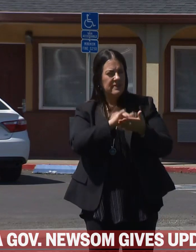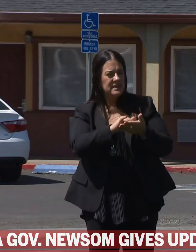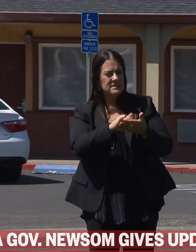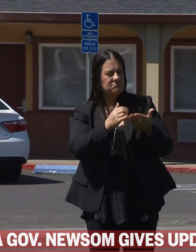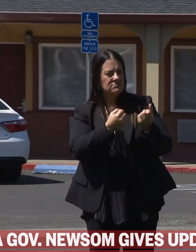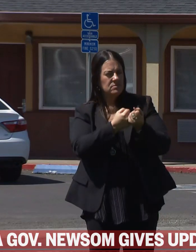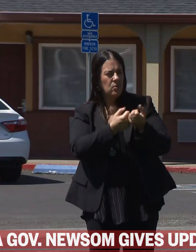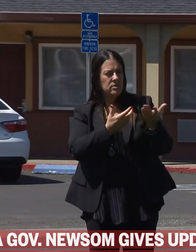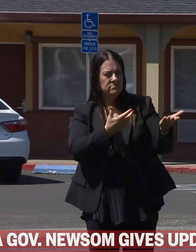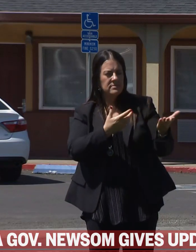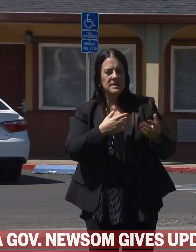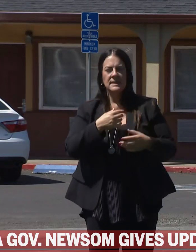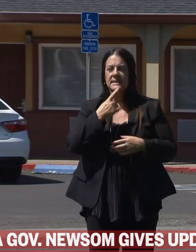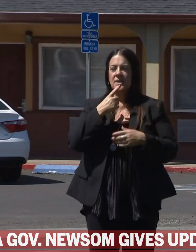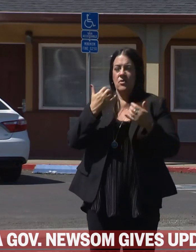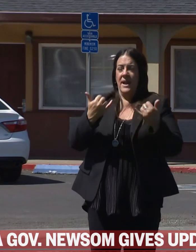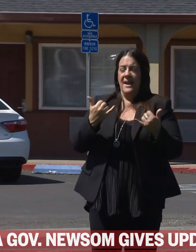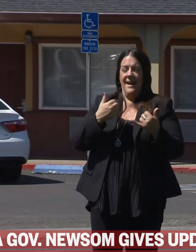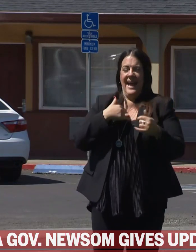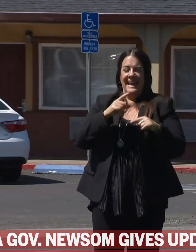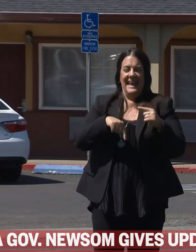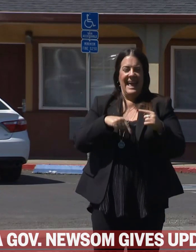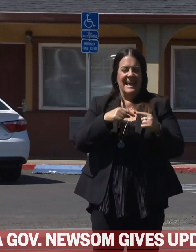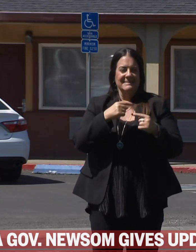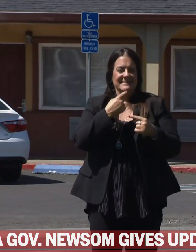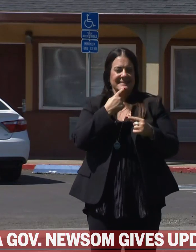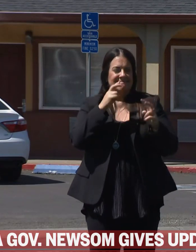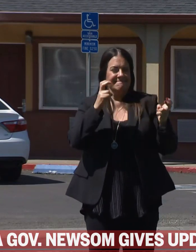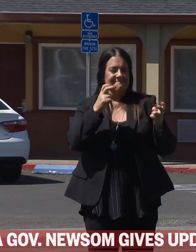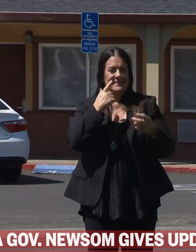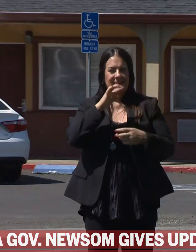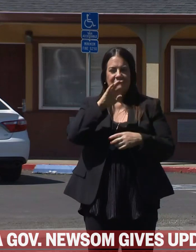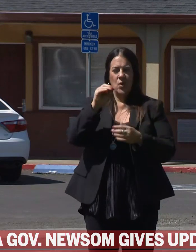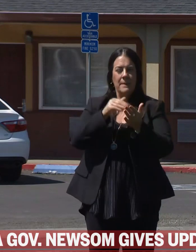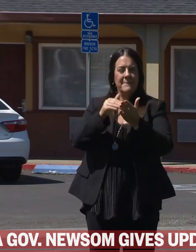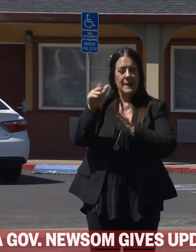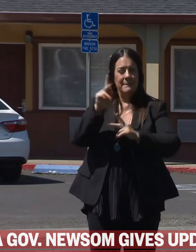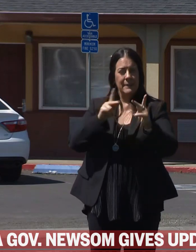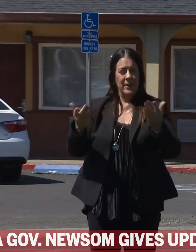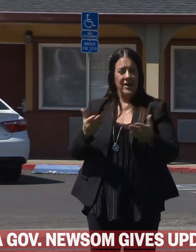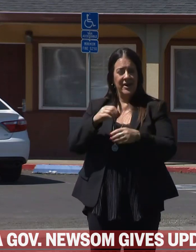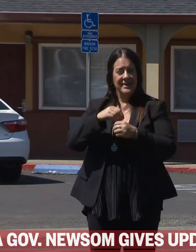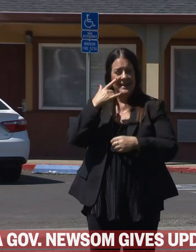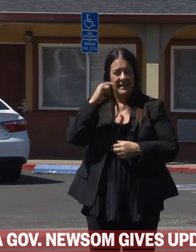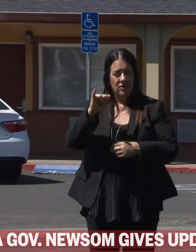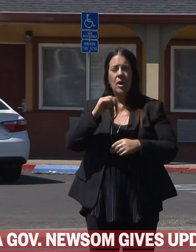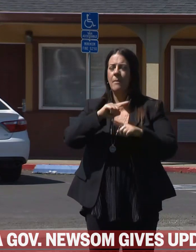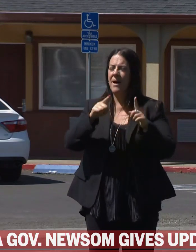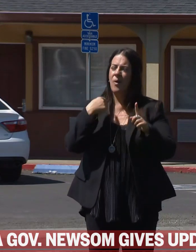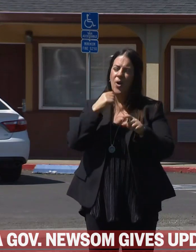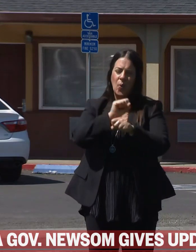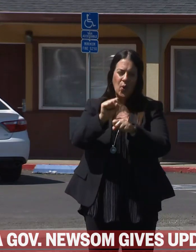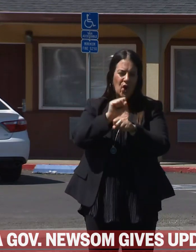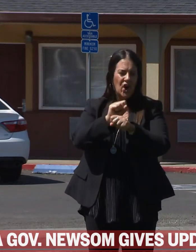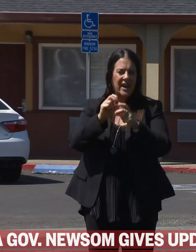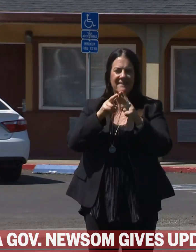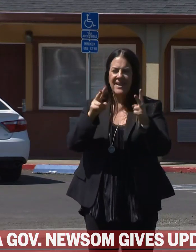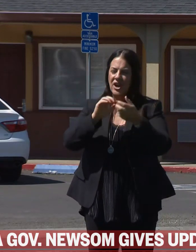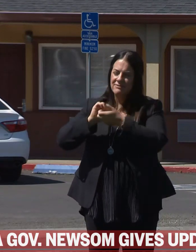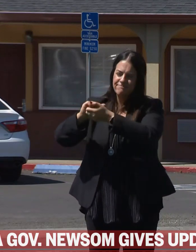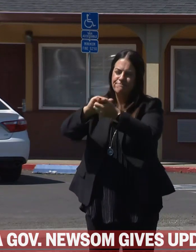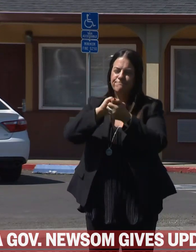state at scale, the state of California with 40 million folks, and we are working very, very